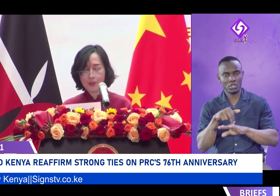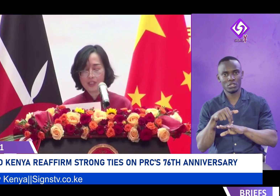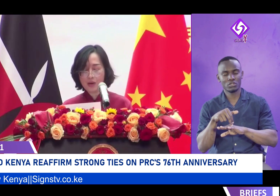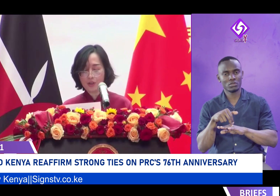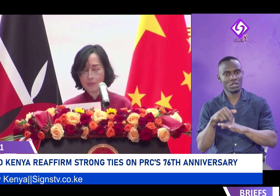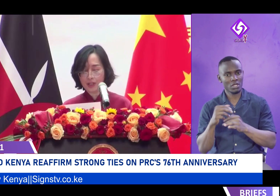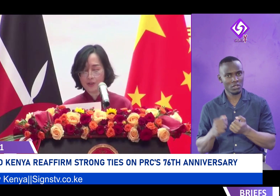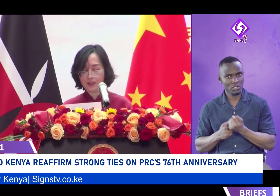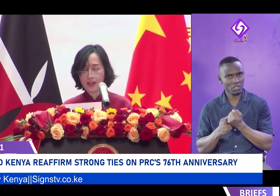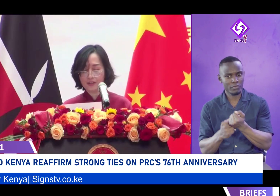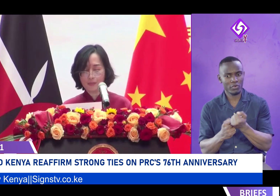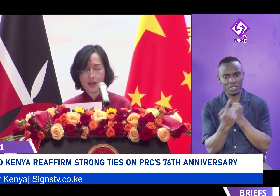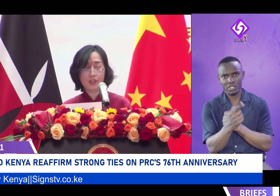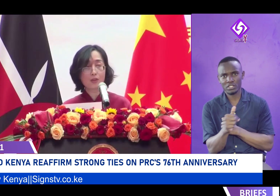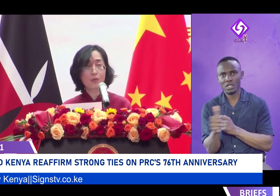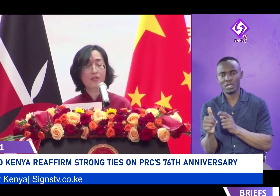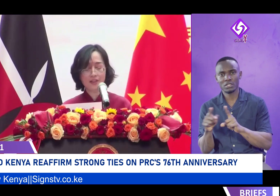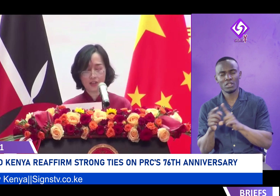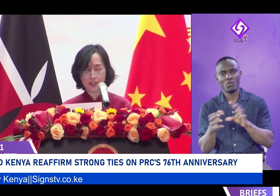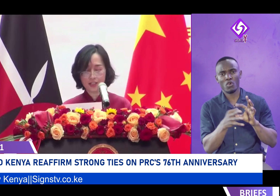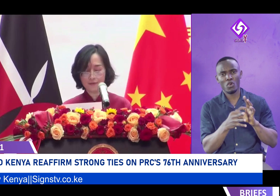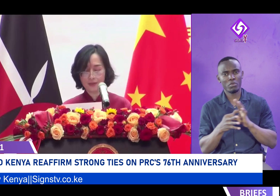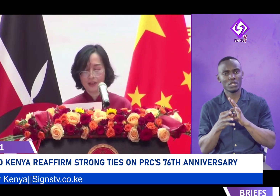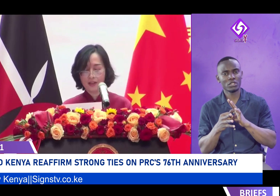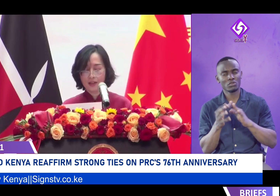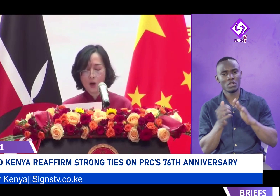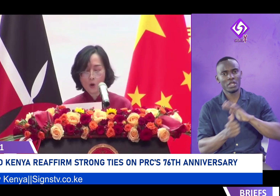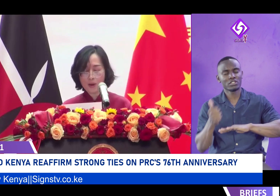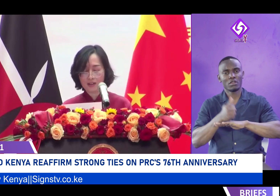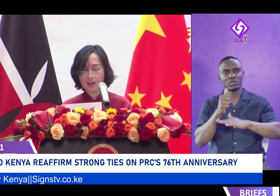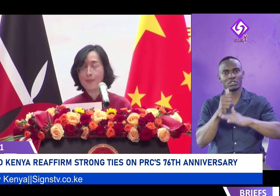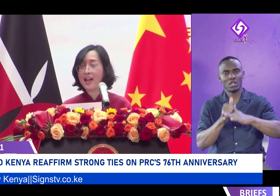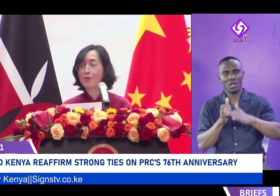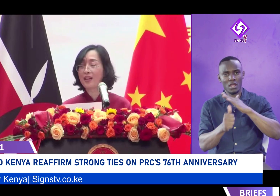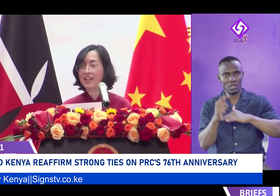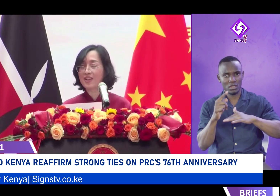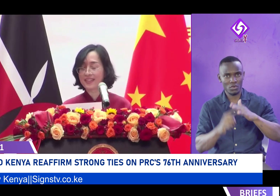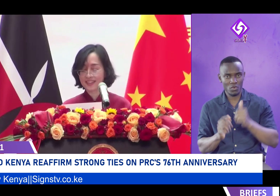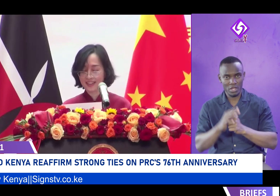built our cooperation under the Belt and Road Initiative, a hallmark of bilateral relations.